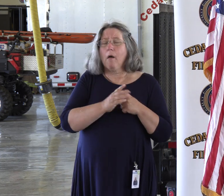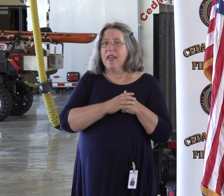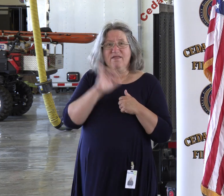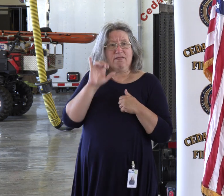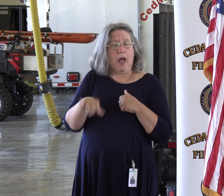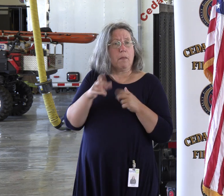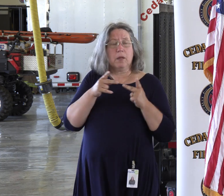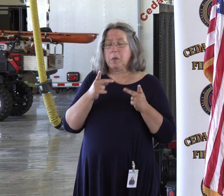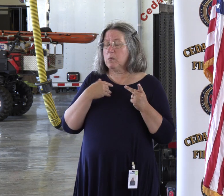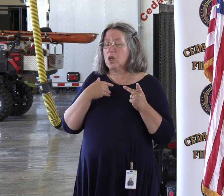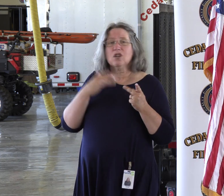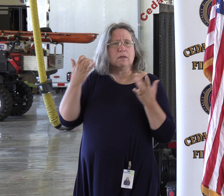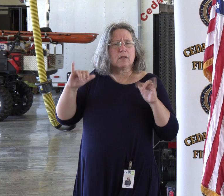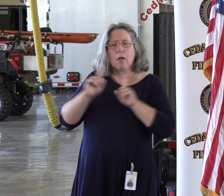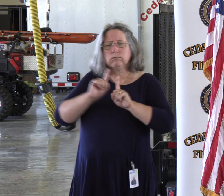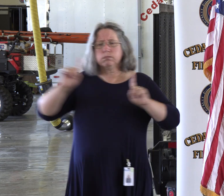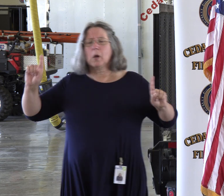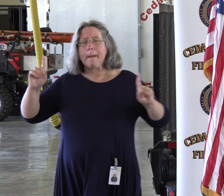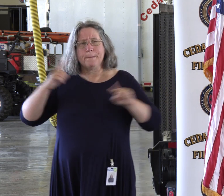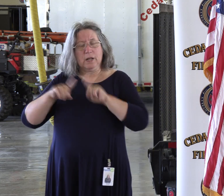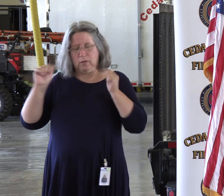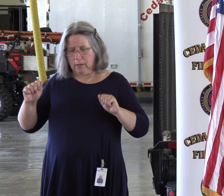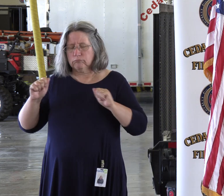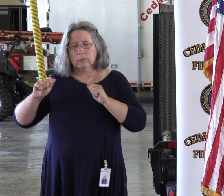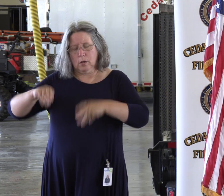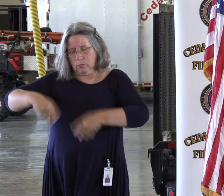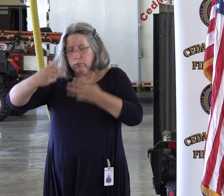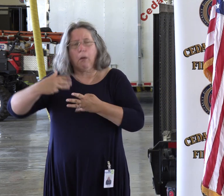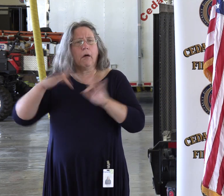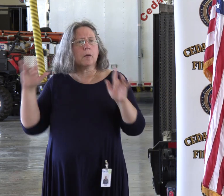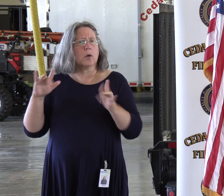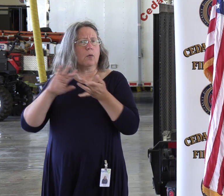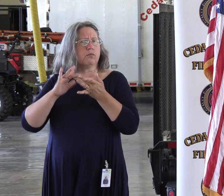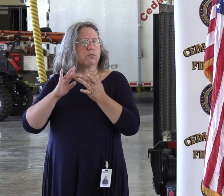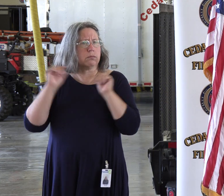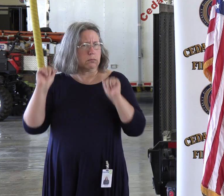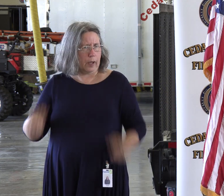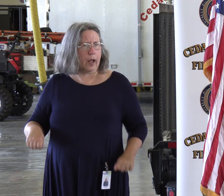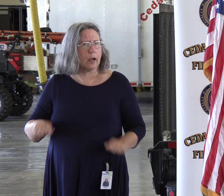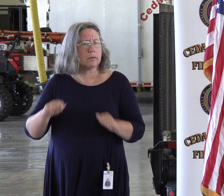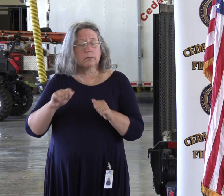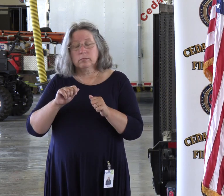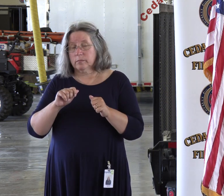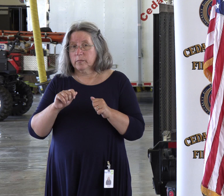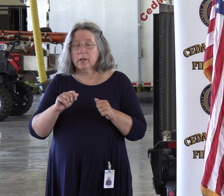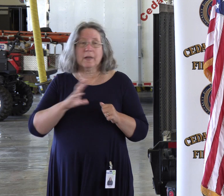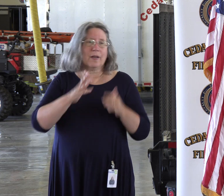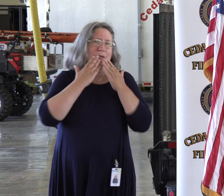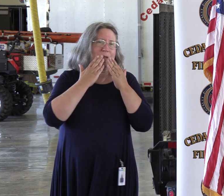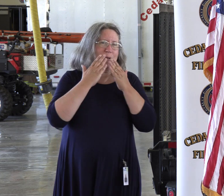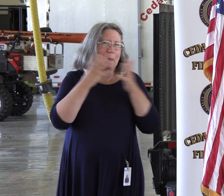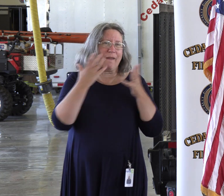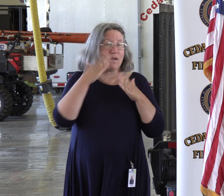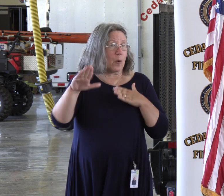safely social distance, but also have access to the internet to get those online resources that you need. Thank you so much